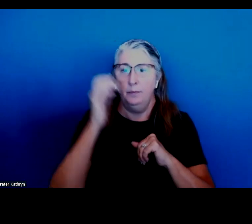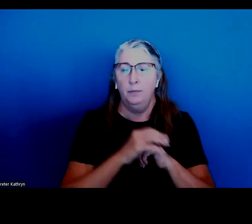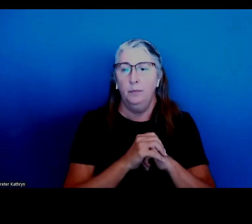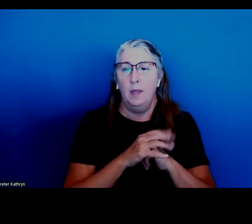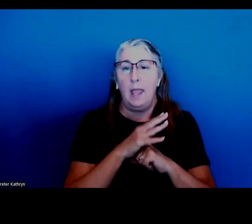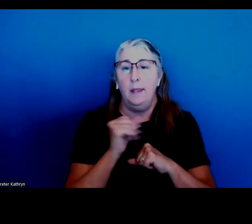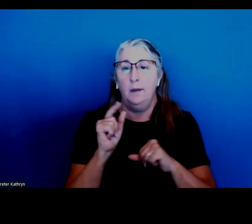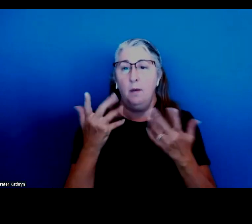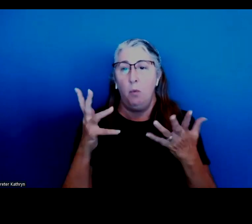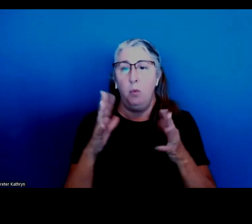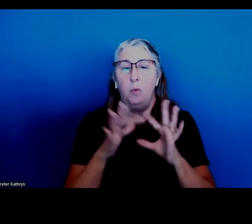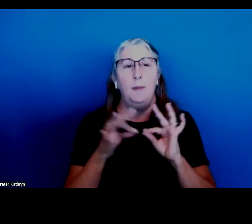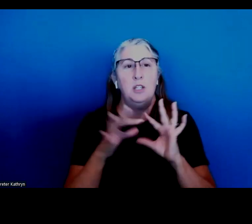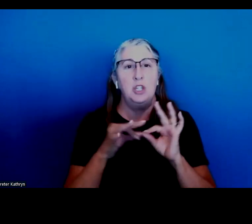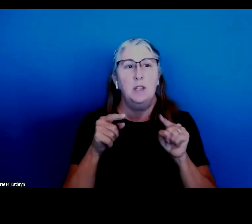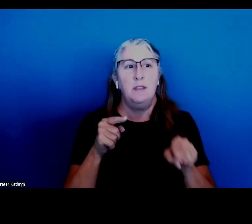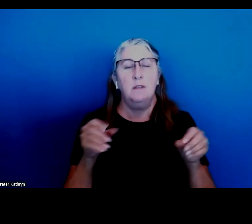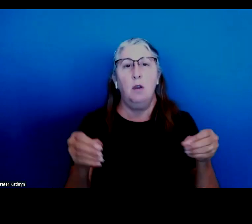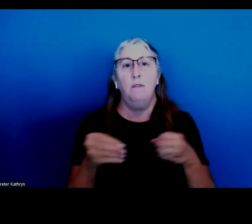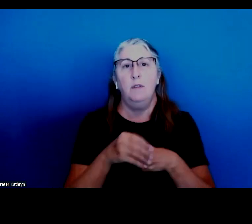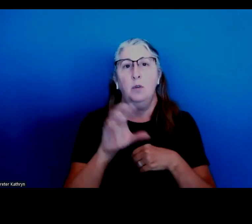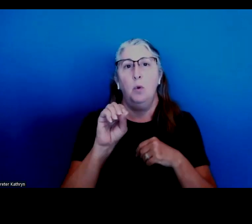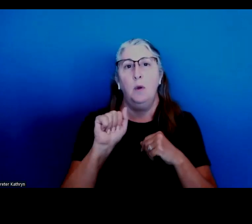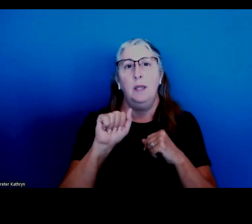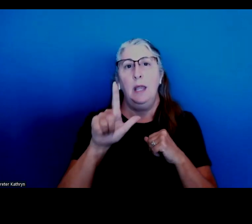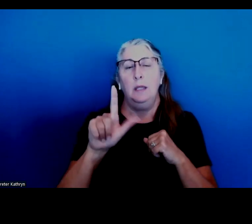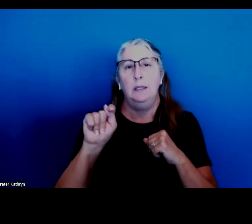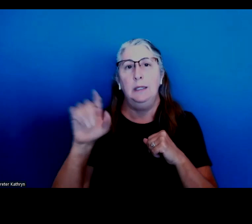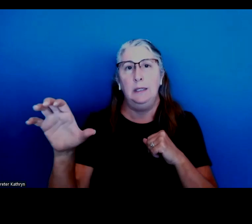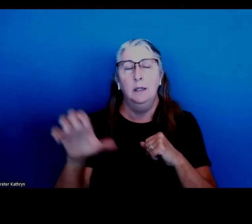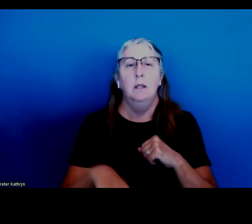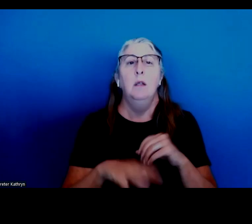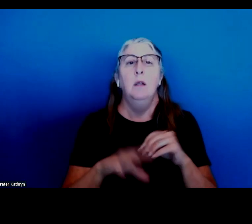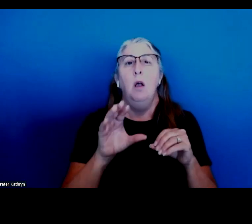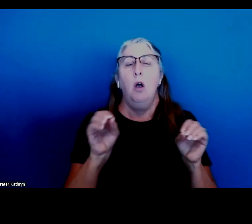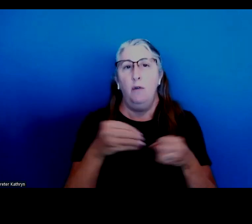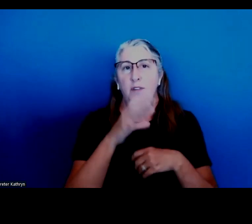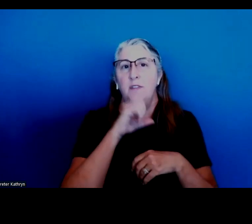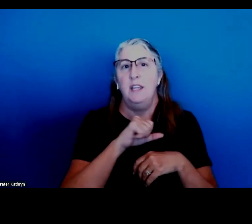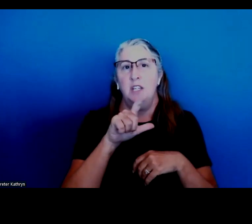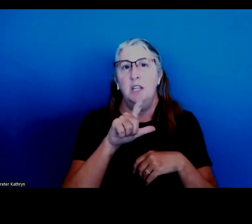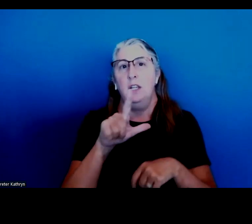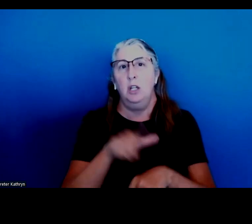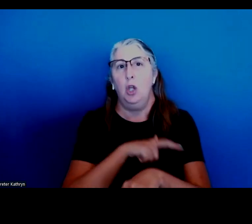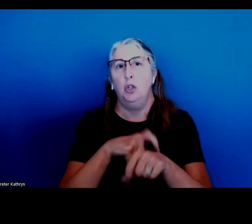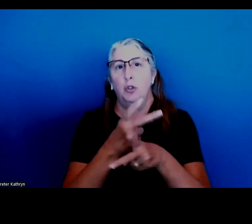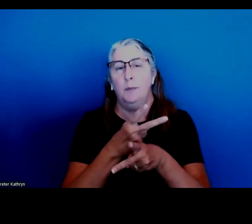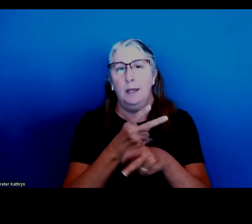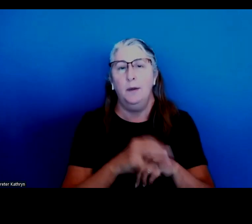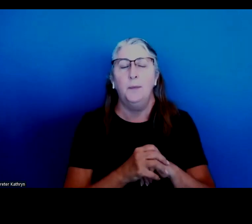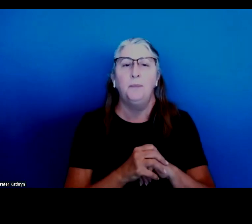this office of the OALTC, the Office of Aging and Long-Term Care. And this is